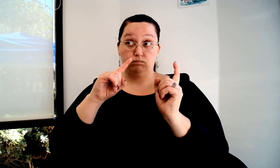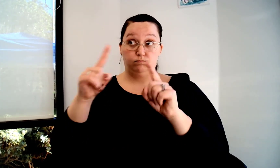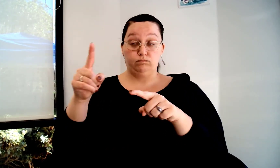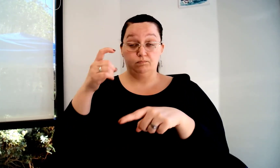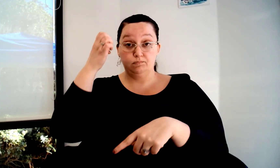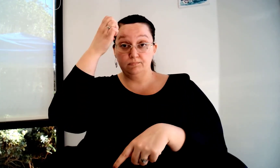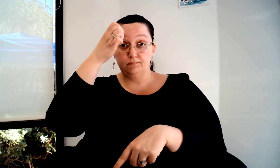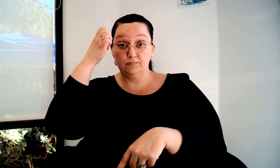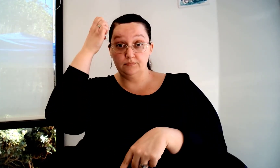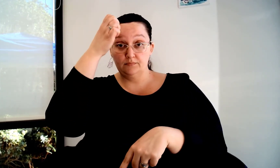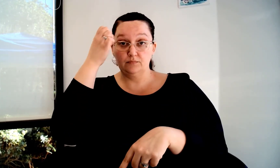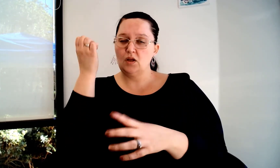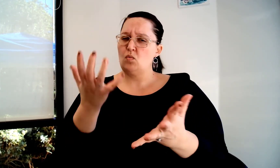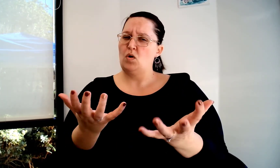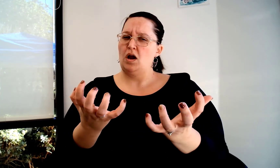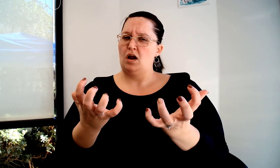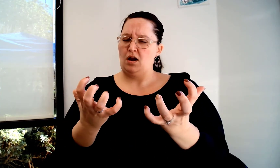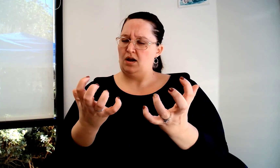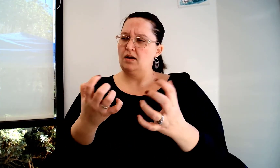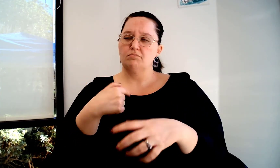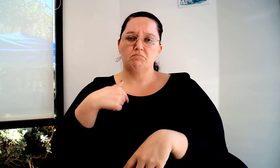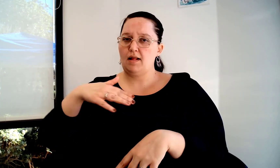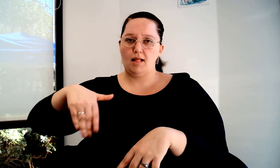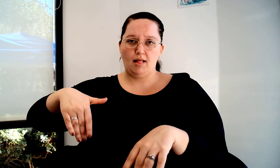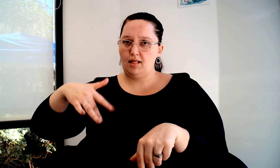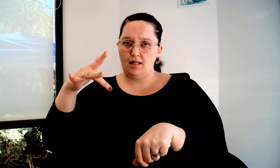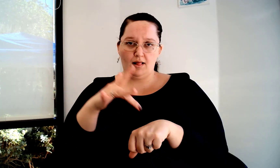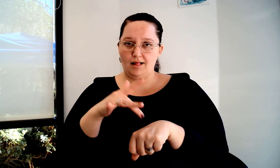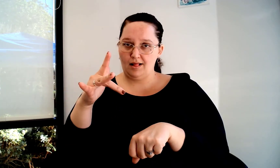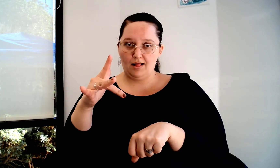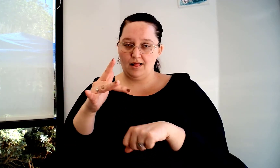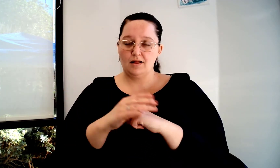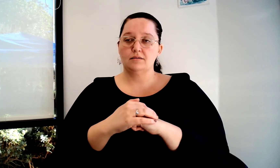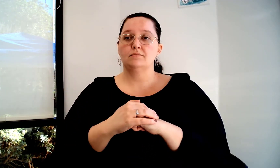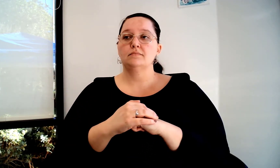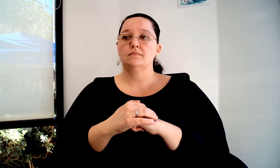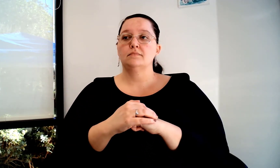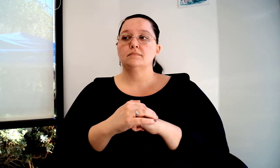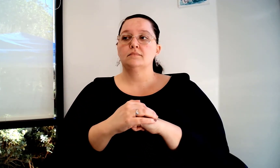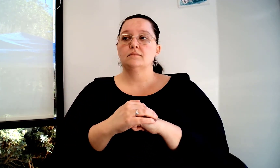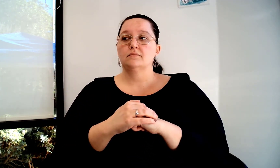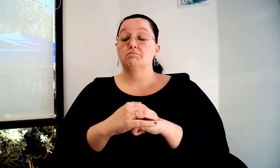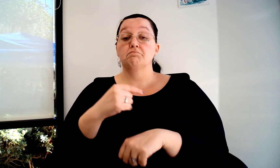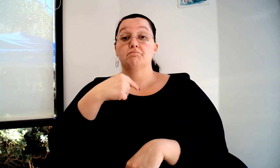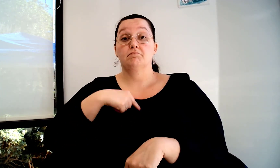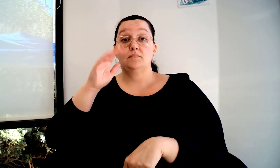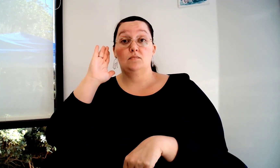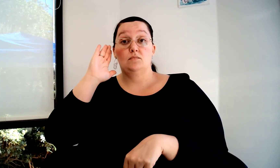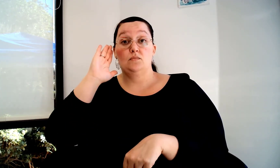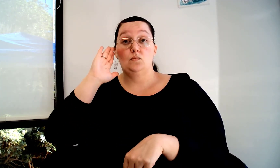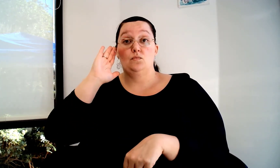yet. I want to go somewhere. I want to go to Europe. I really want to go to Europe, but I haven't been there yet.